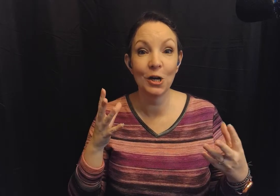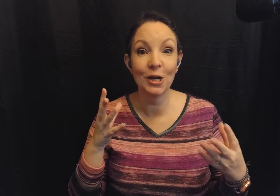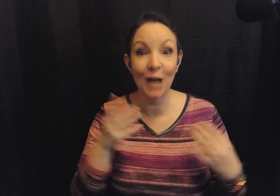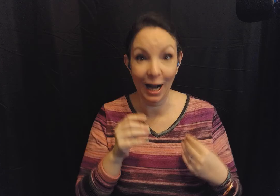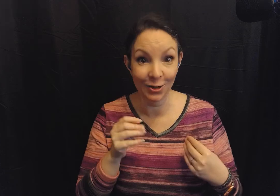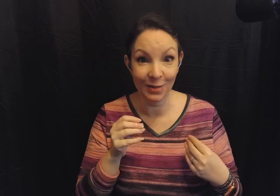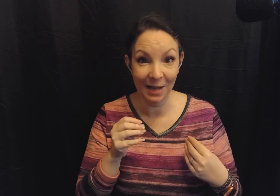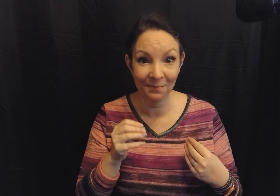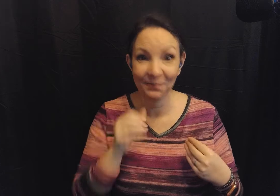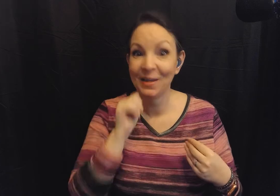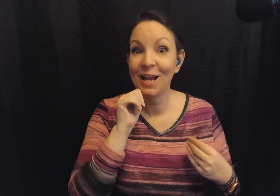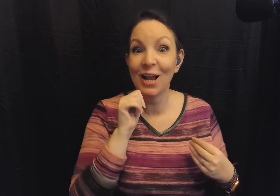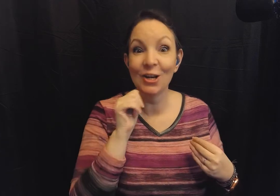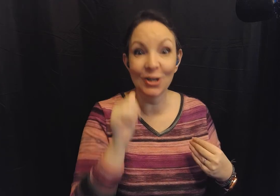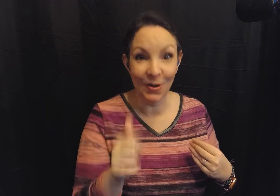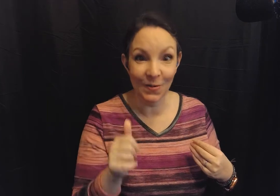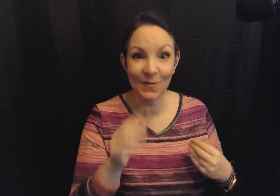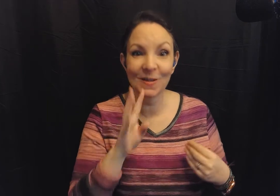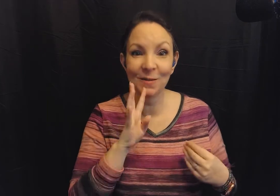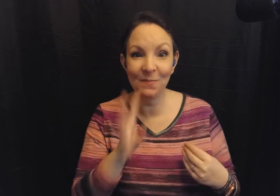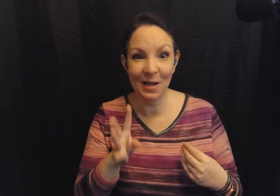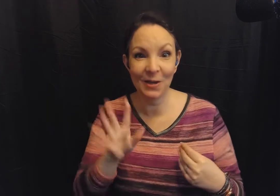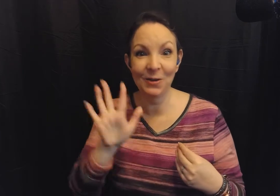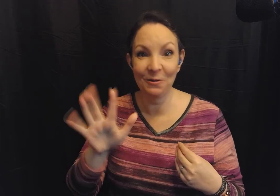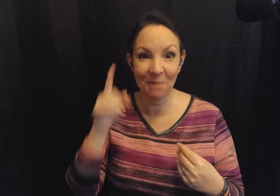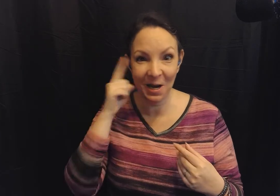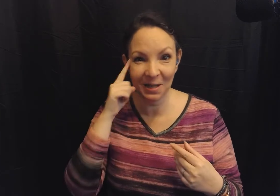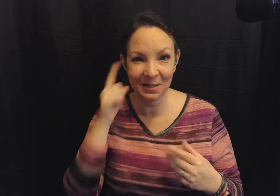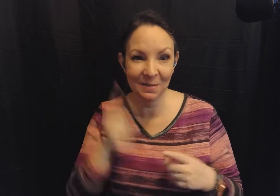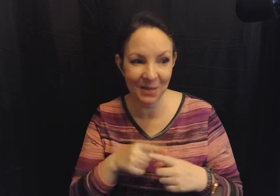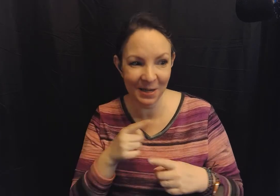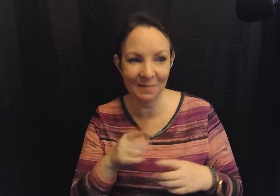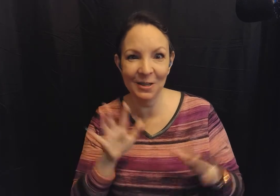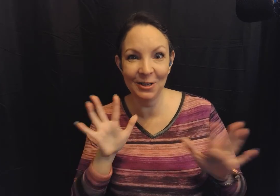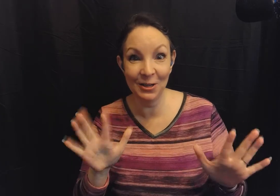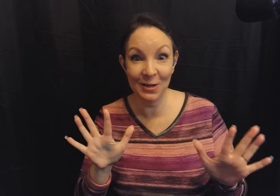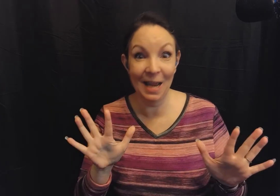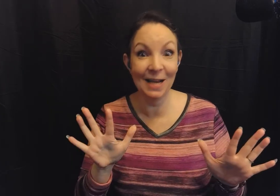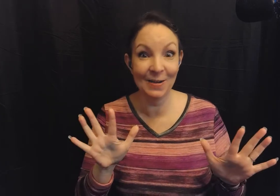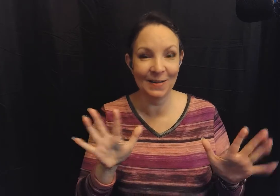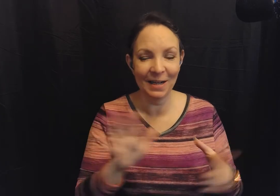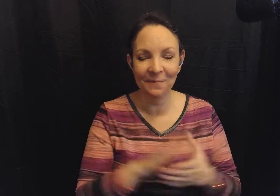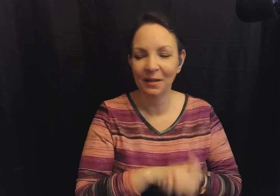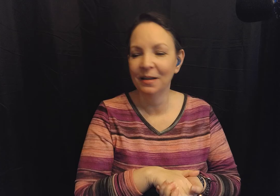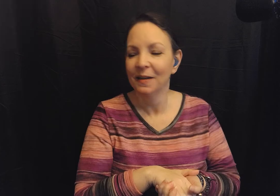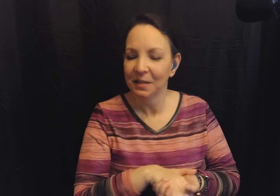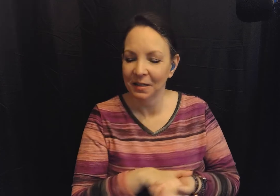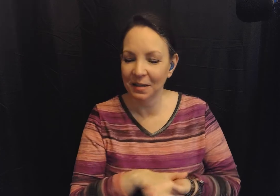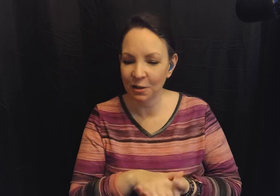not do that. Don't speak your mind. Sometimes you can't do that. And